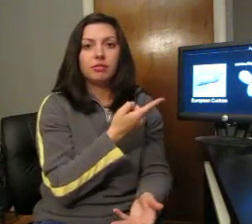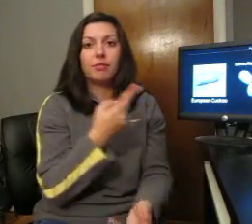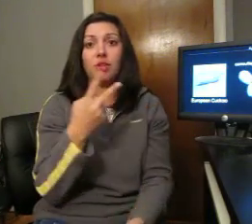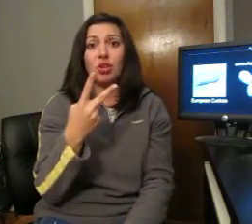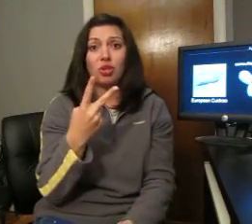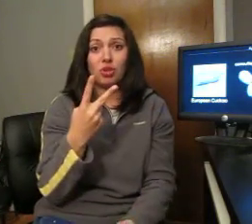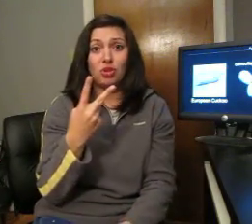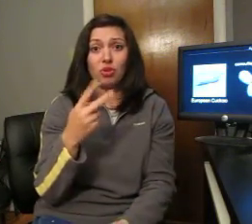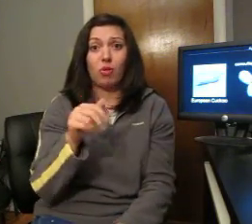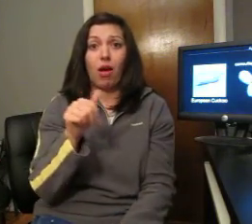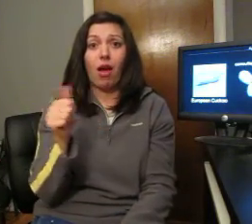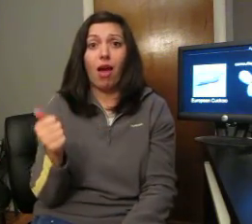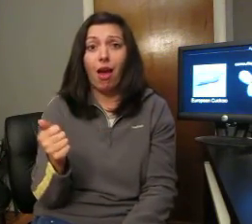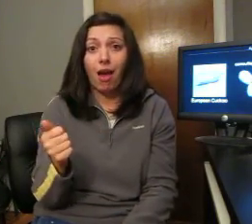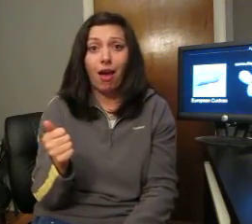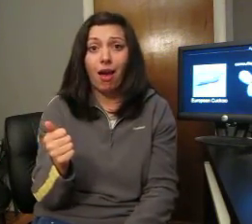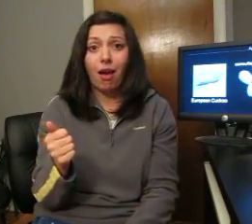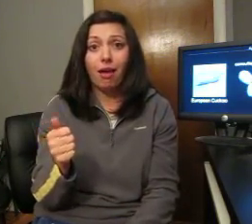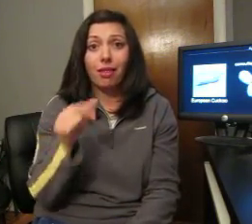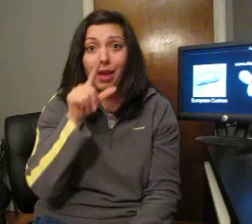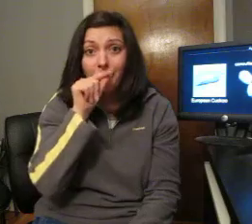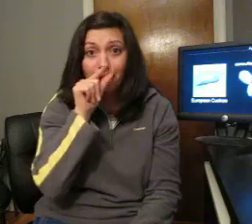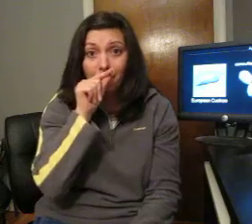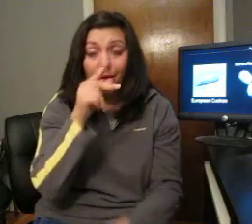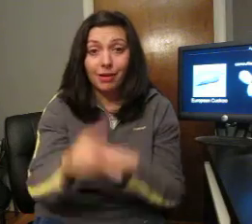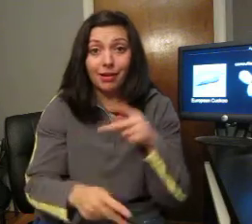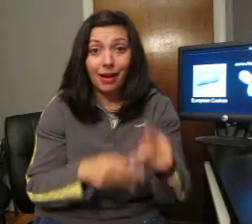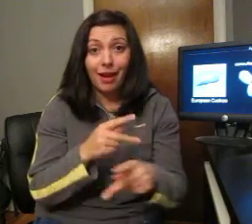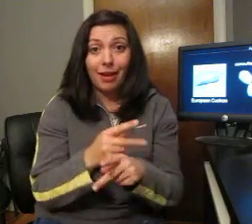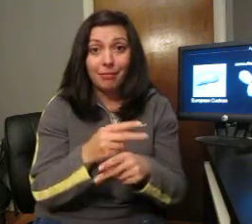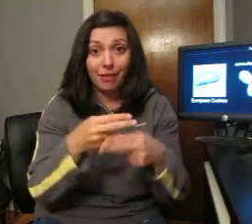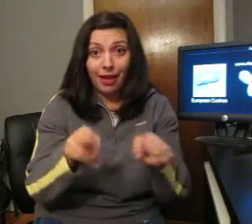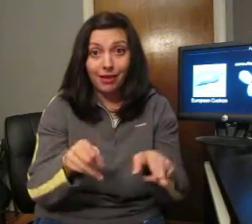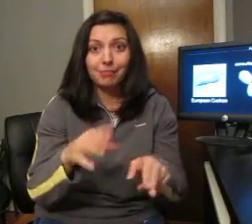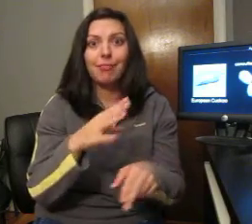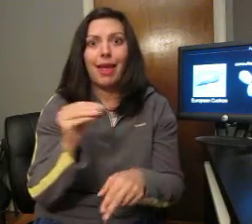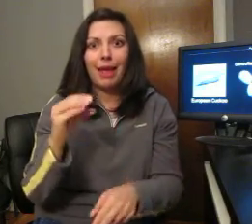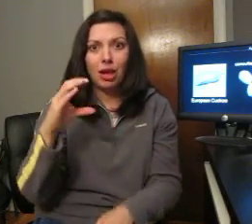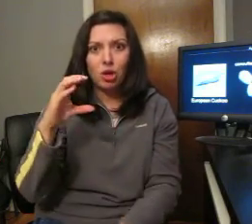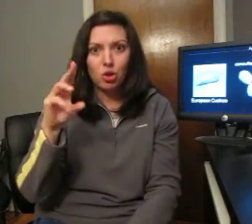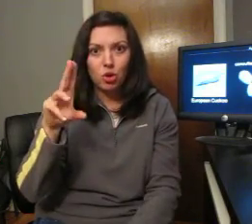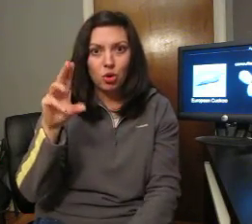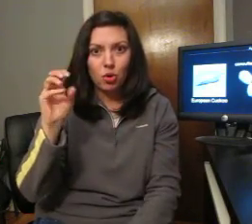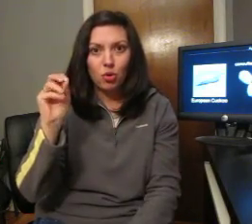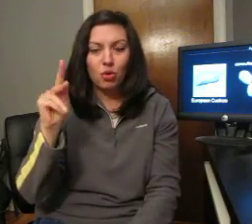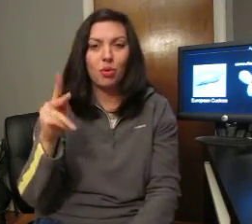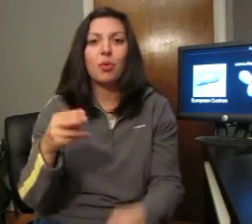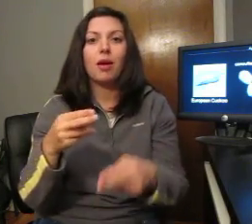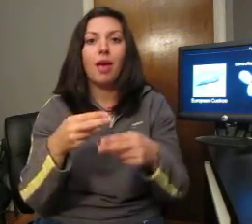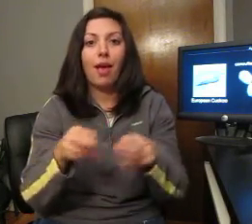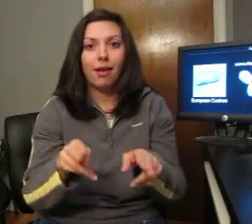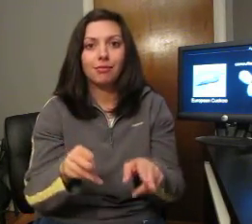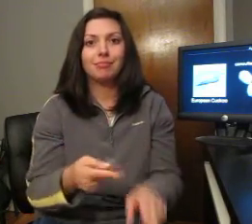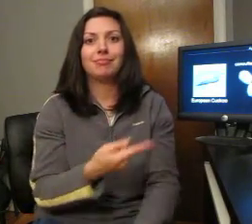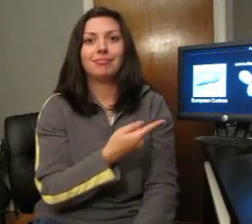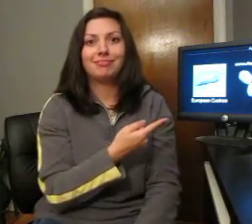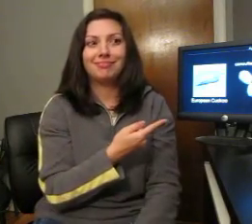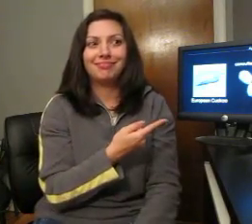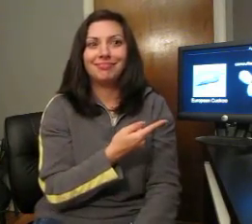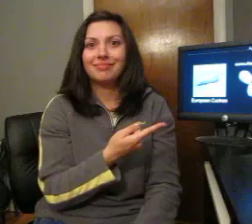a cuckoo egg. And you can see that they're actually quite similar. And in fact, cuckoos will change both the shape, the color,